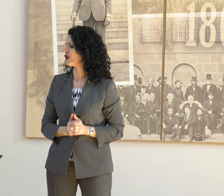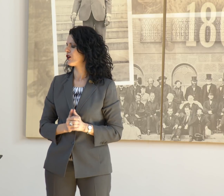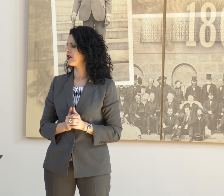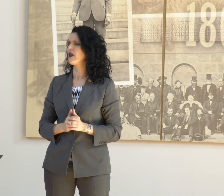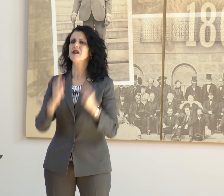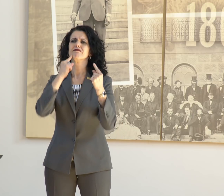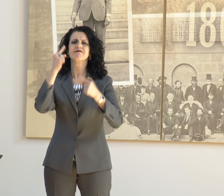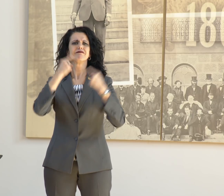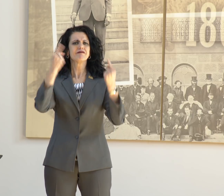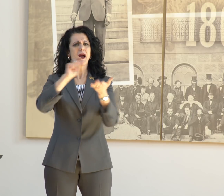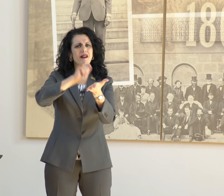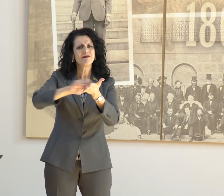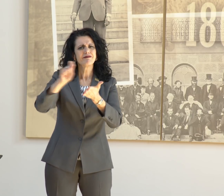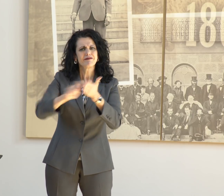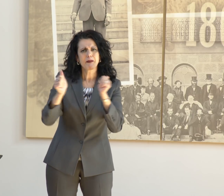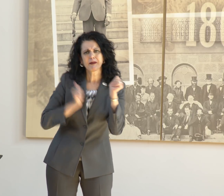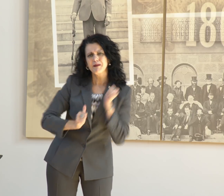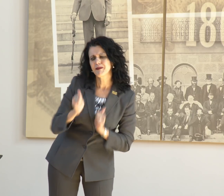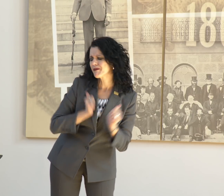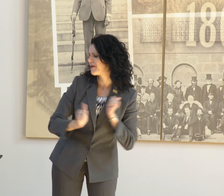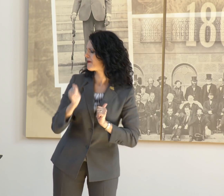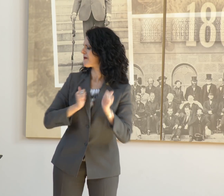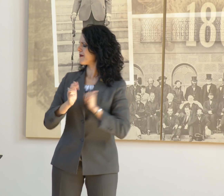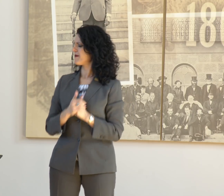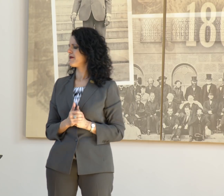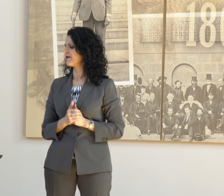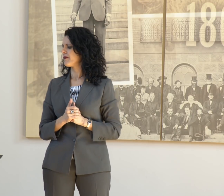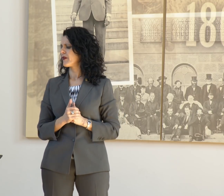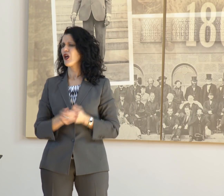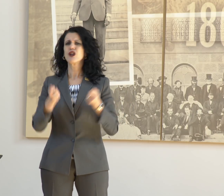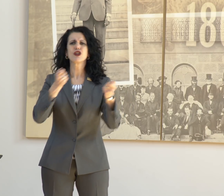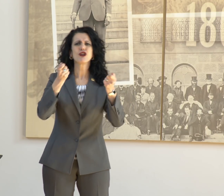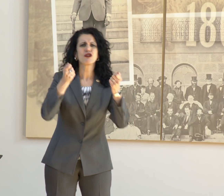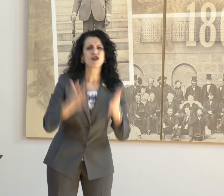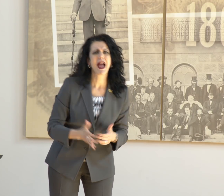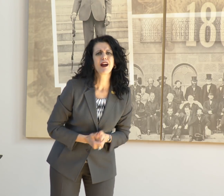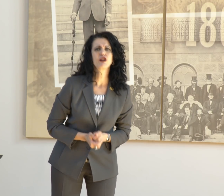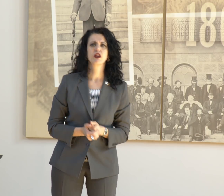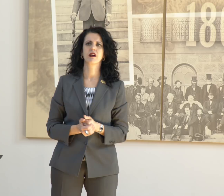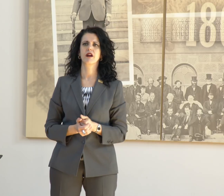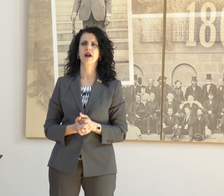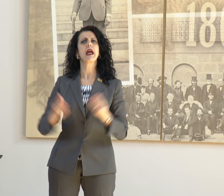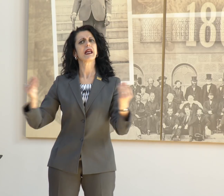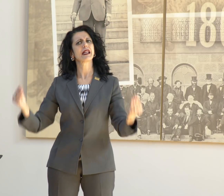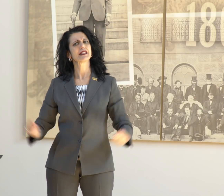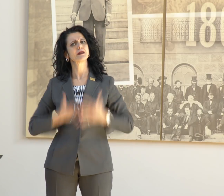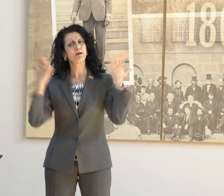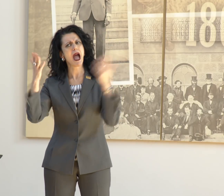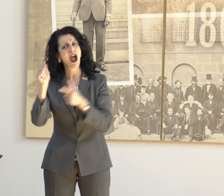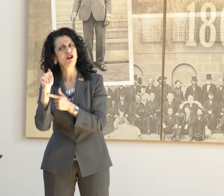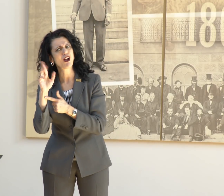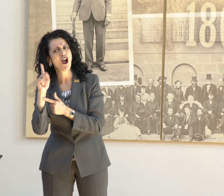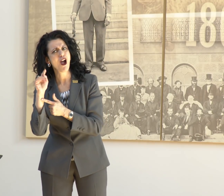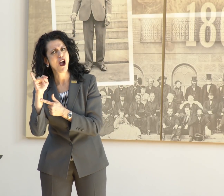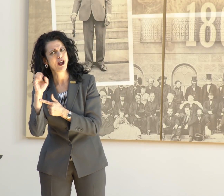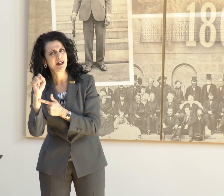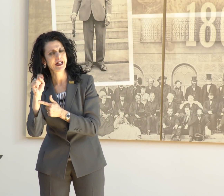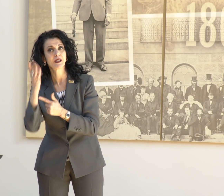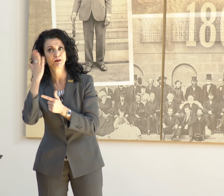Bernard Bragg was an outstanding actor, acclaimed writer and playwright, director,